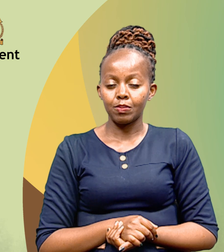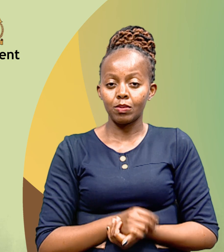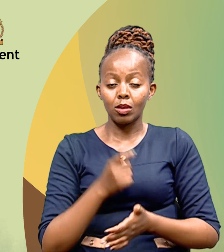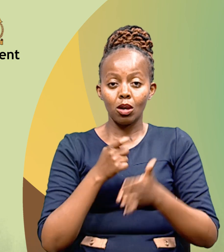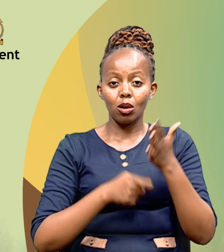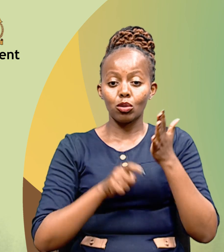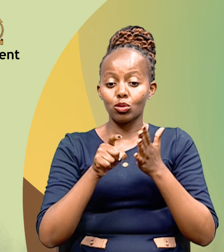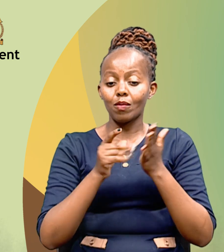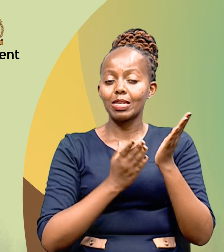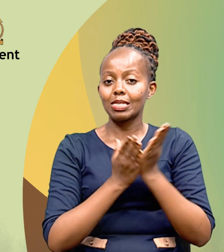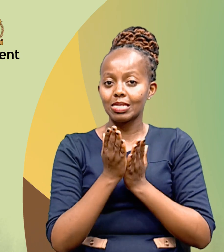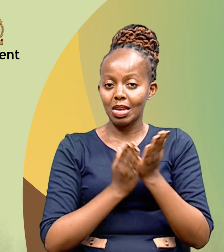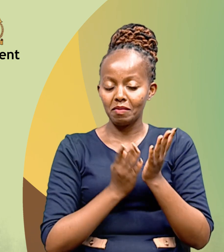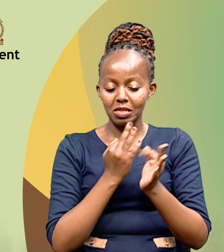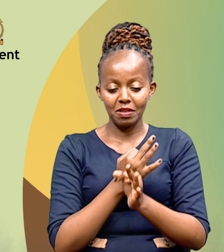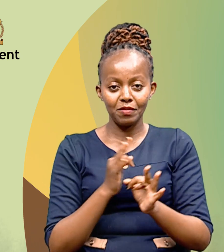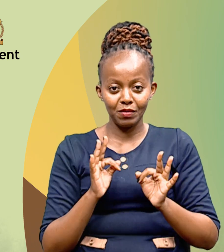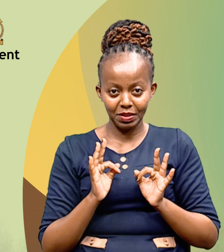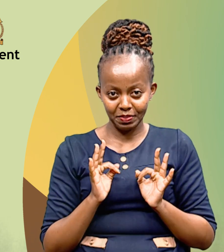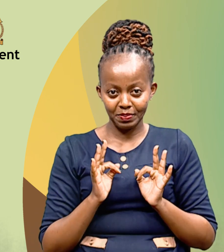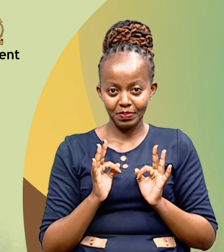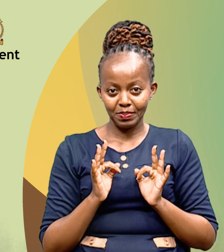Cost of service is free.